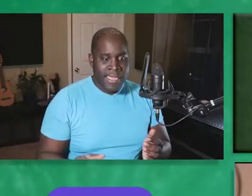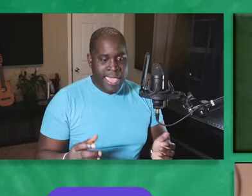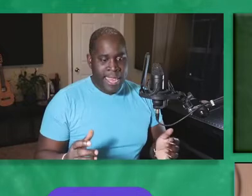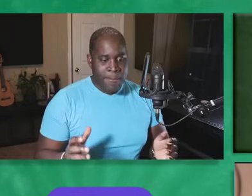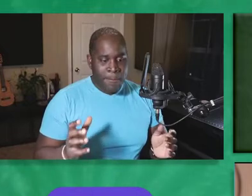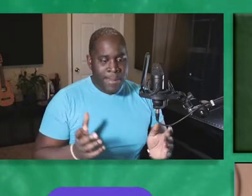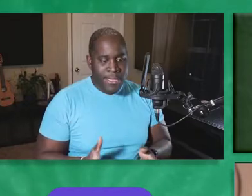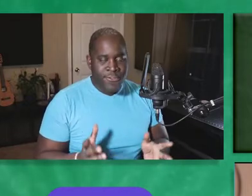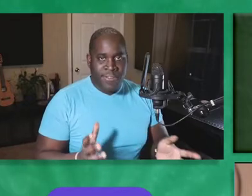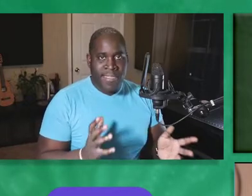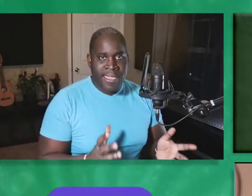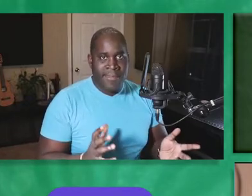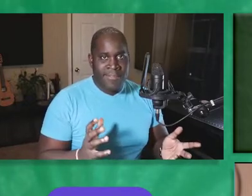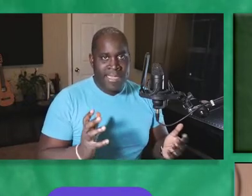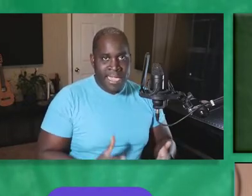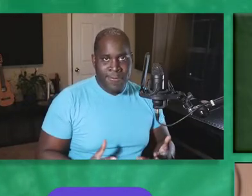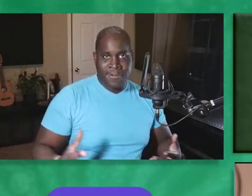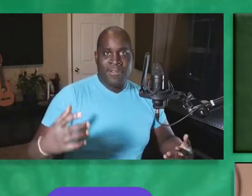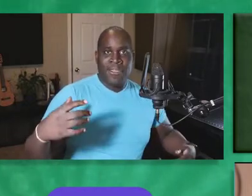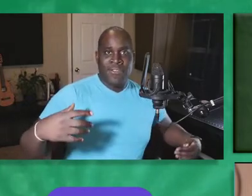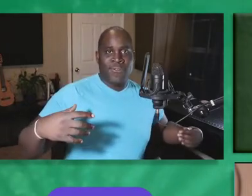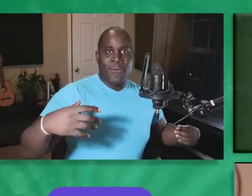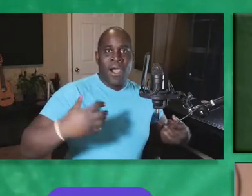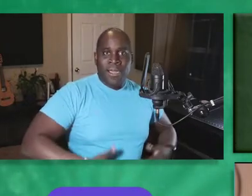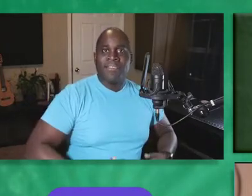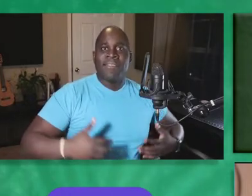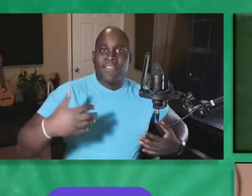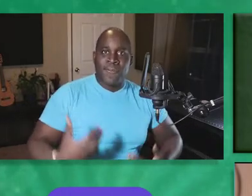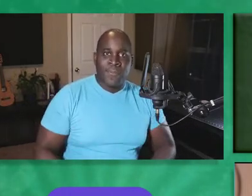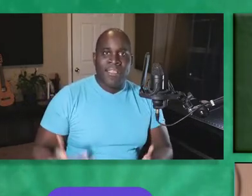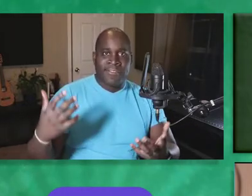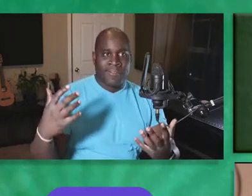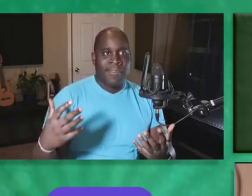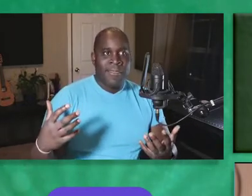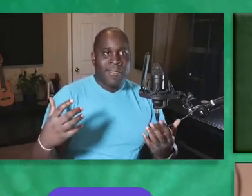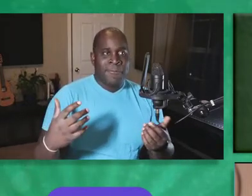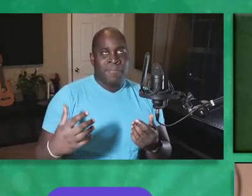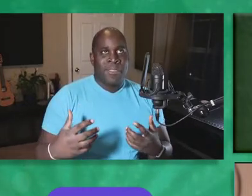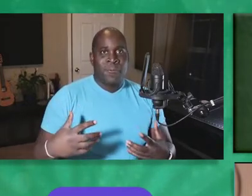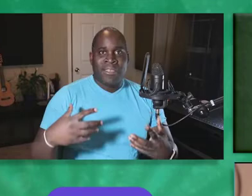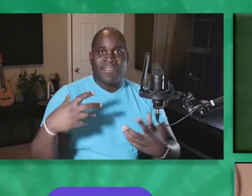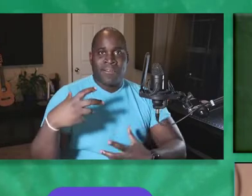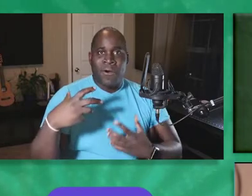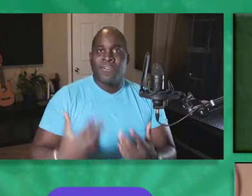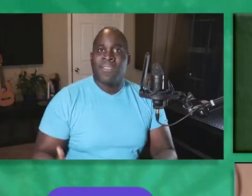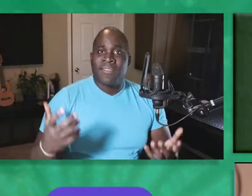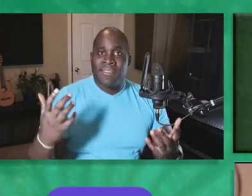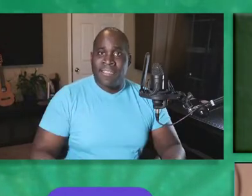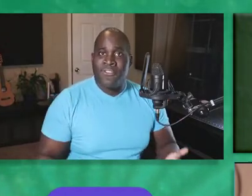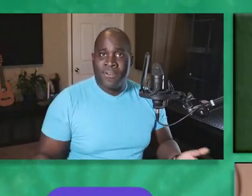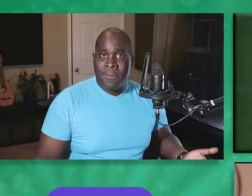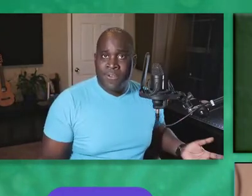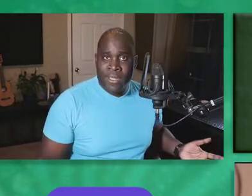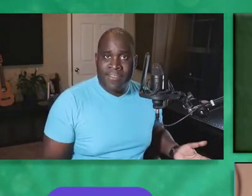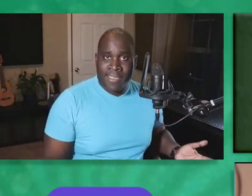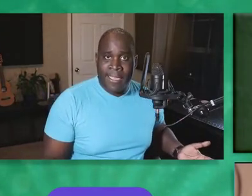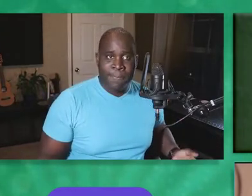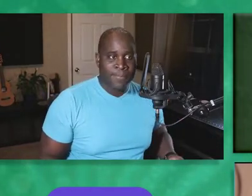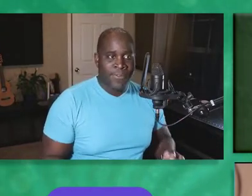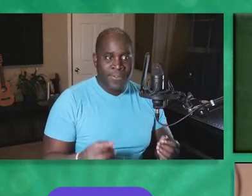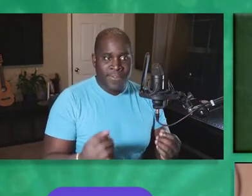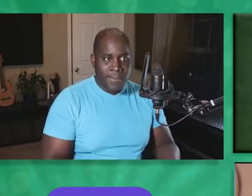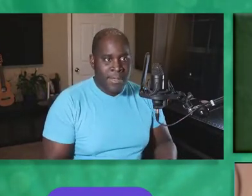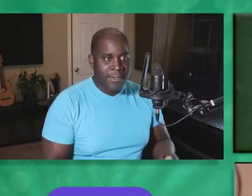meanings. And maybe it could just take the effort to honestly express what is ultimately the intention of what we're trying to